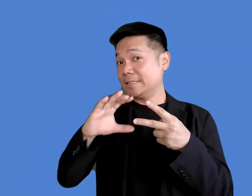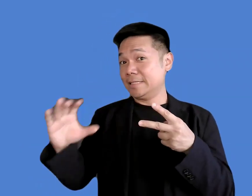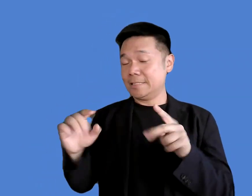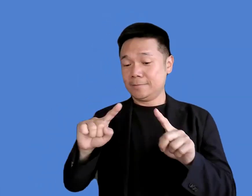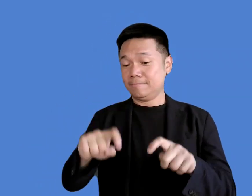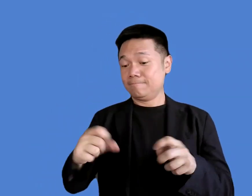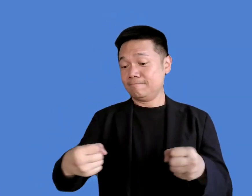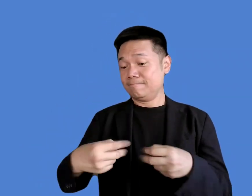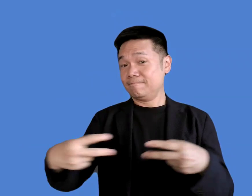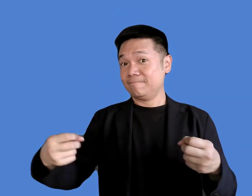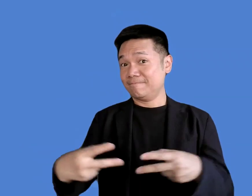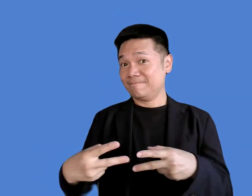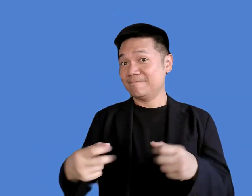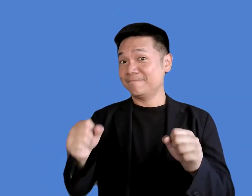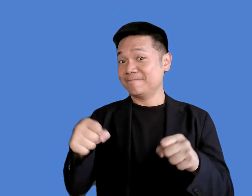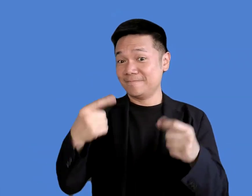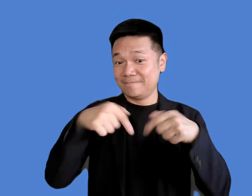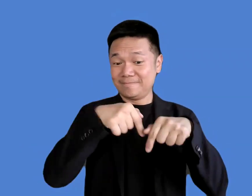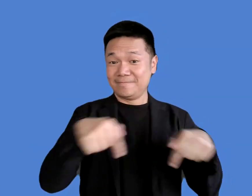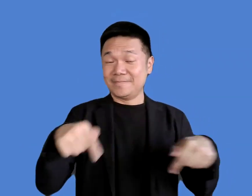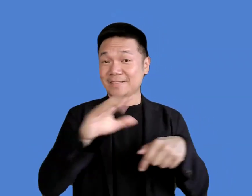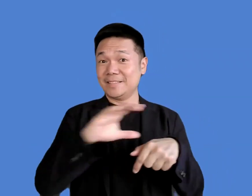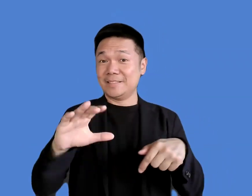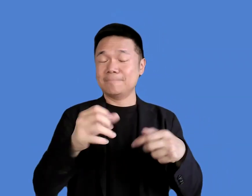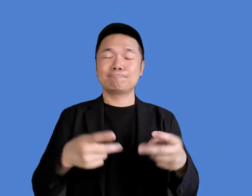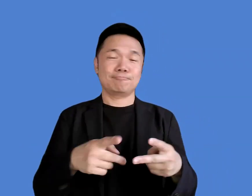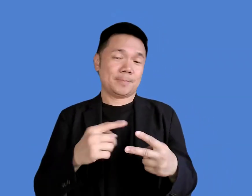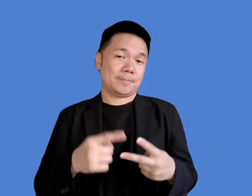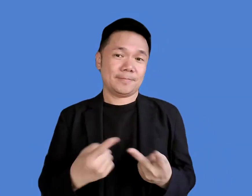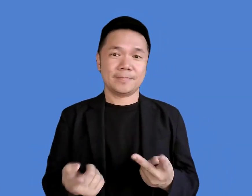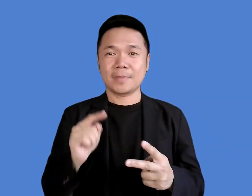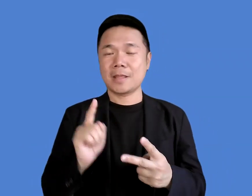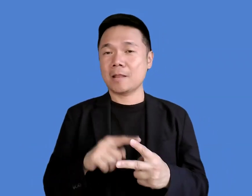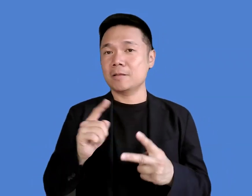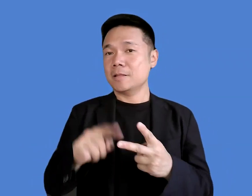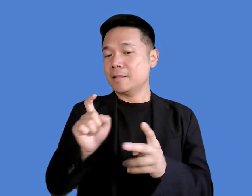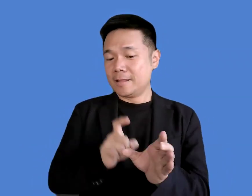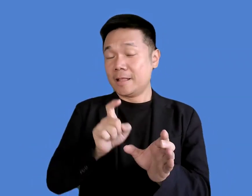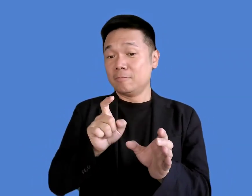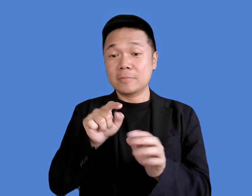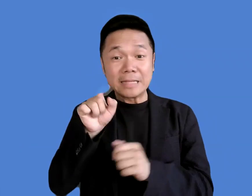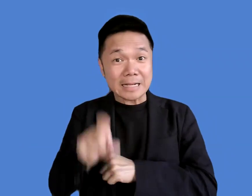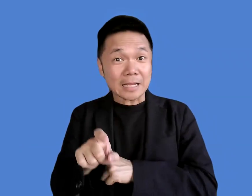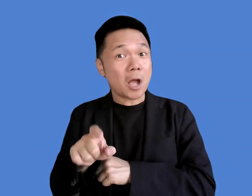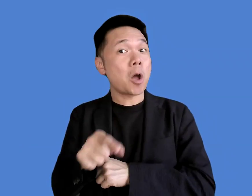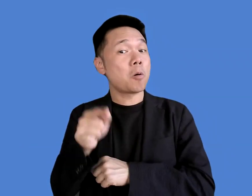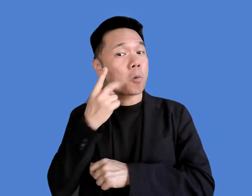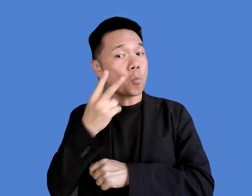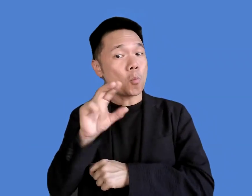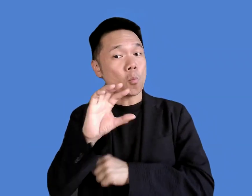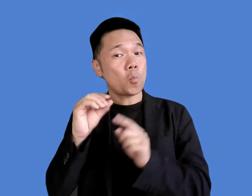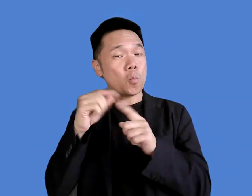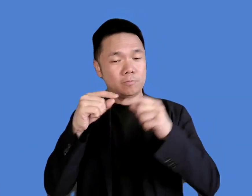Zoom. If you go to the bar where you see the different functions, you might need to click more. And then you should see